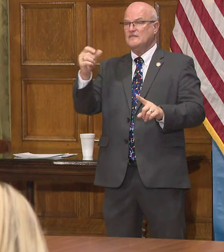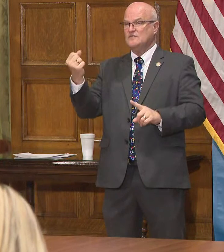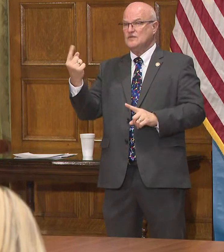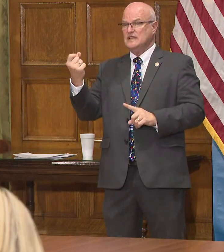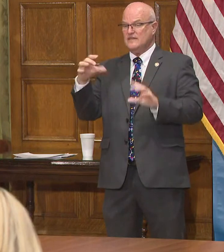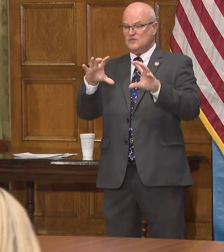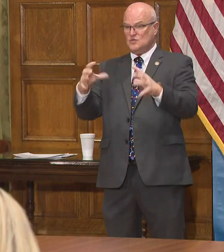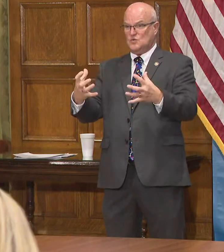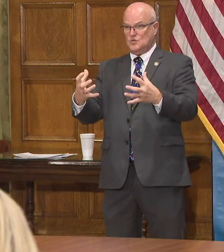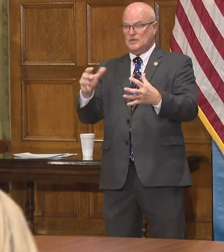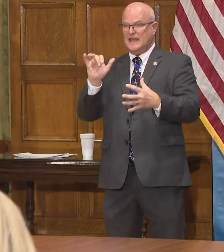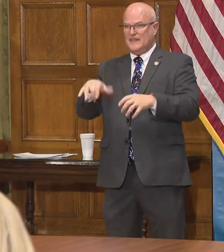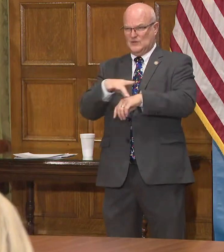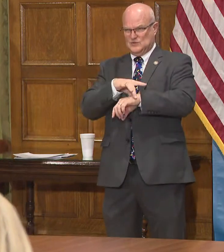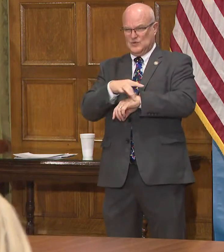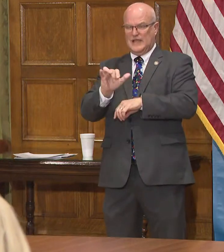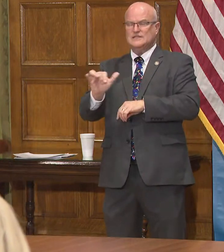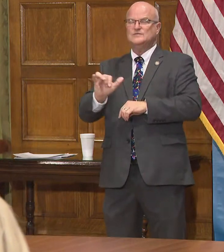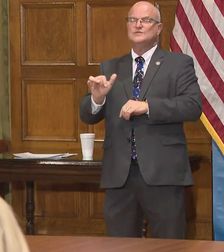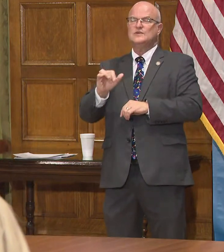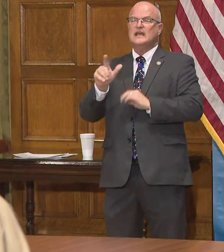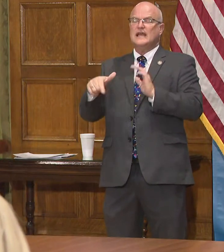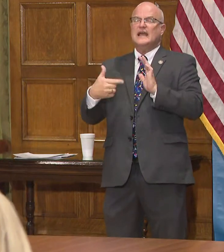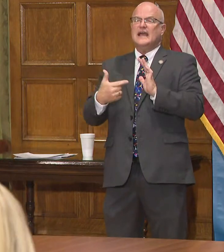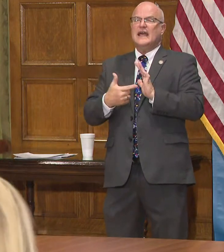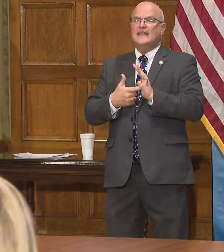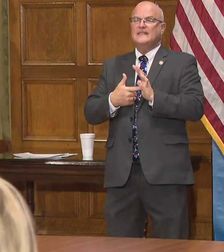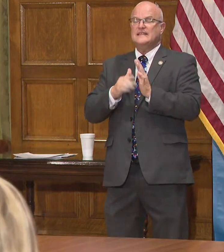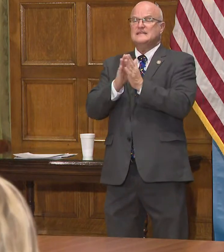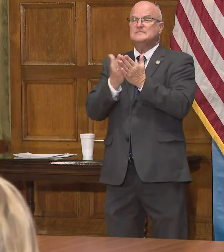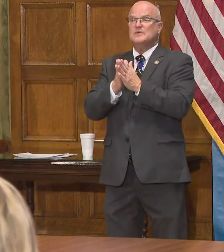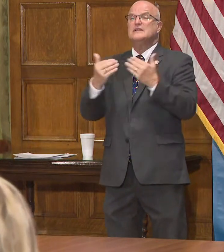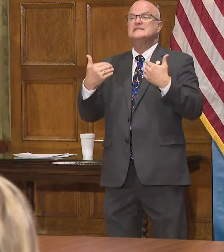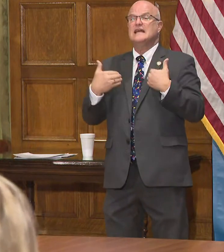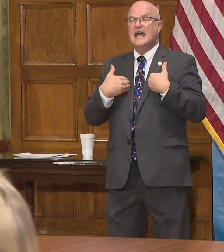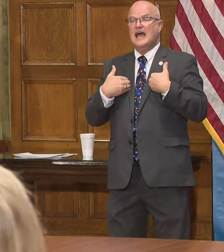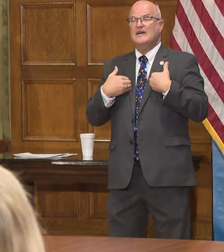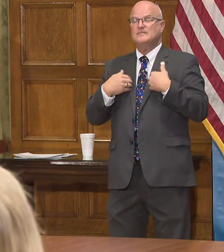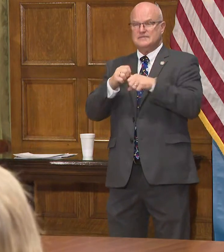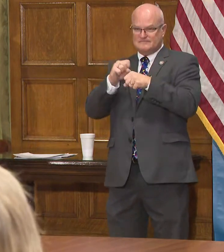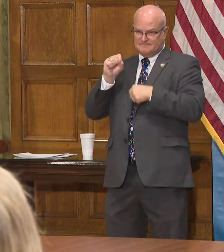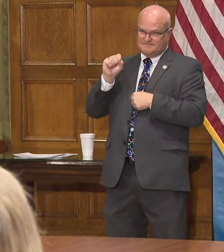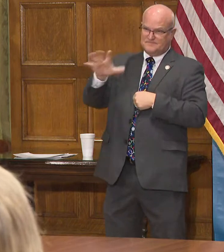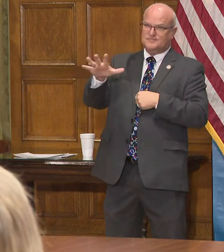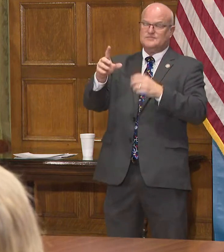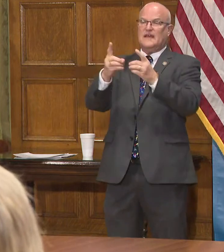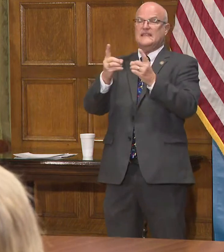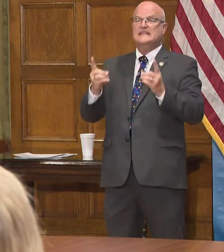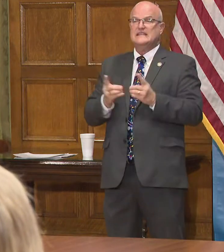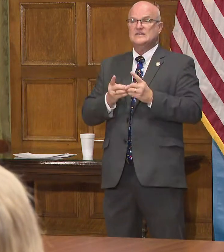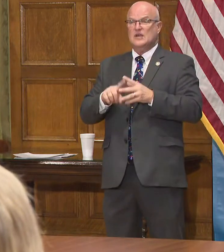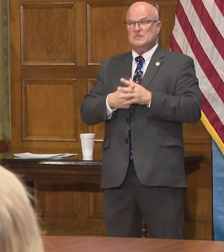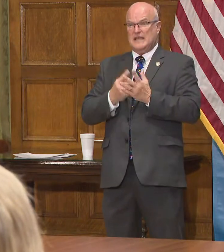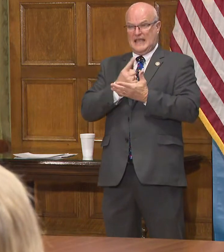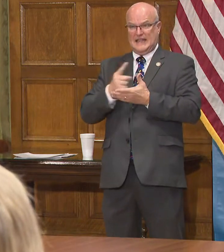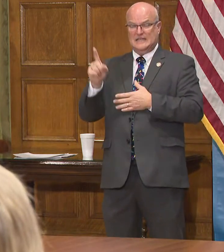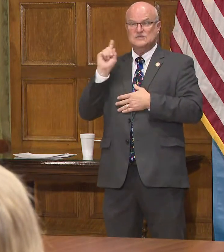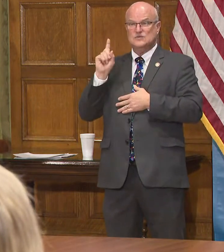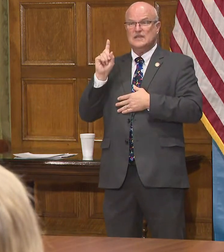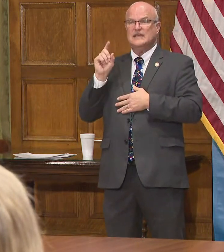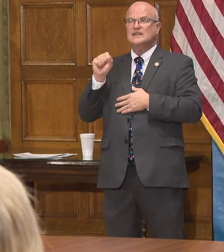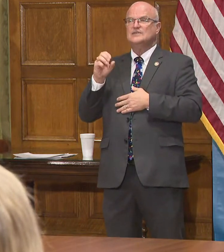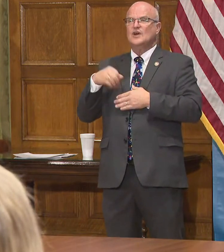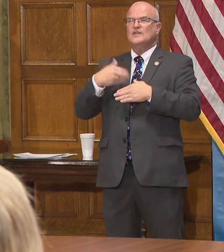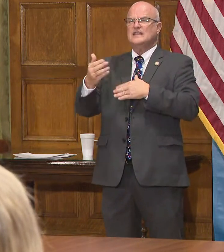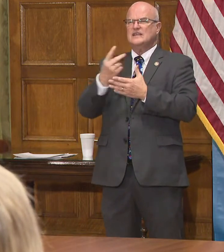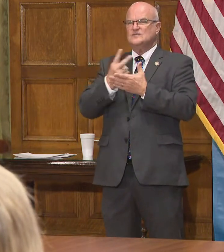group in those grades, and these booklets have been drop shipped to the districts. That began last week. So